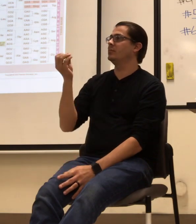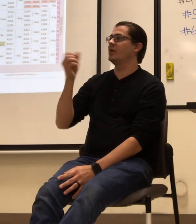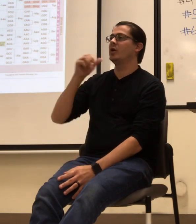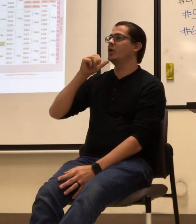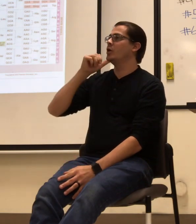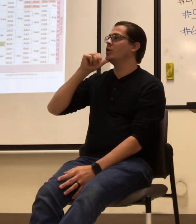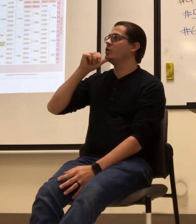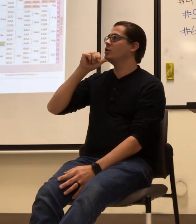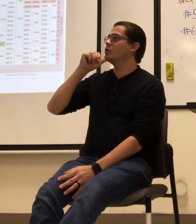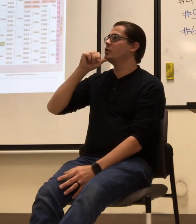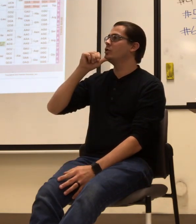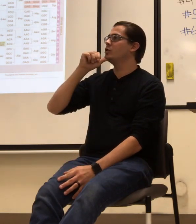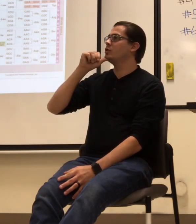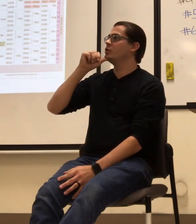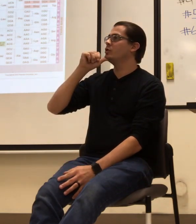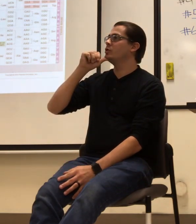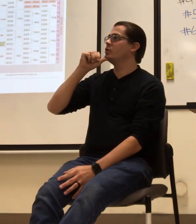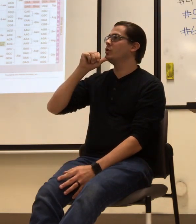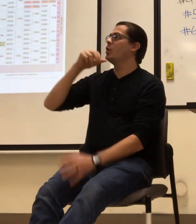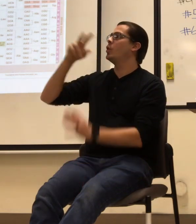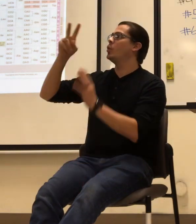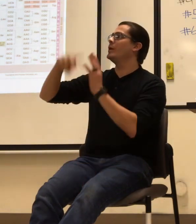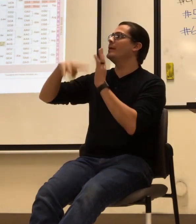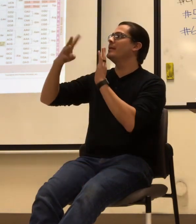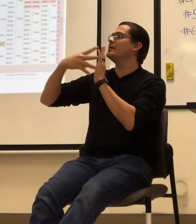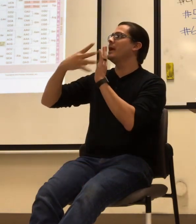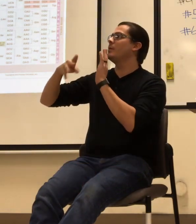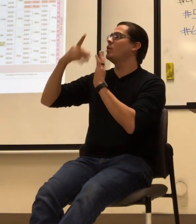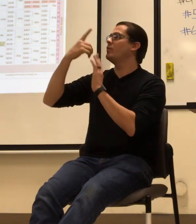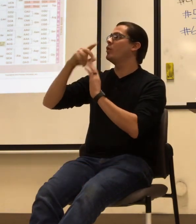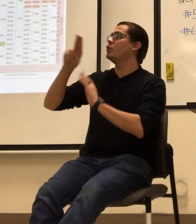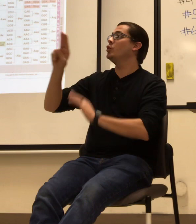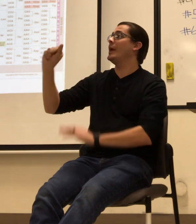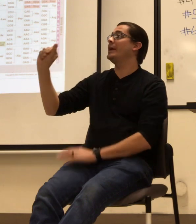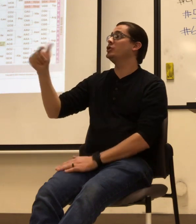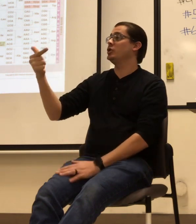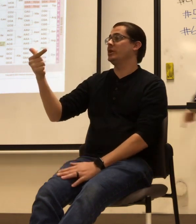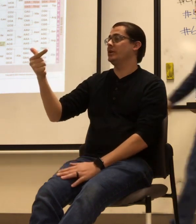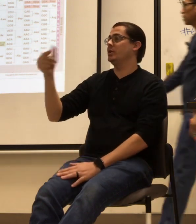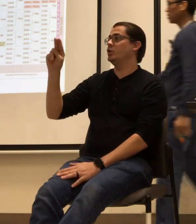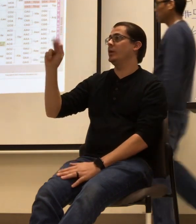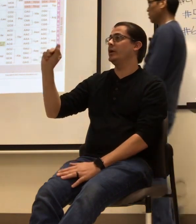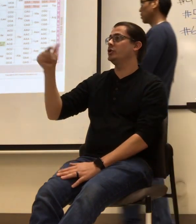read UAC, read the table for AUG, which is just